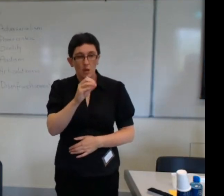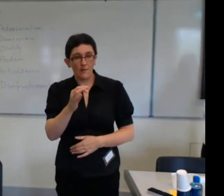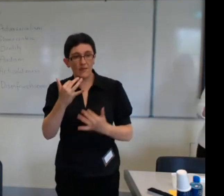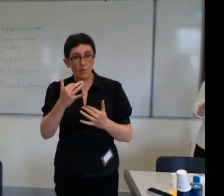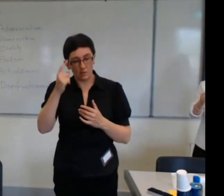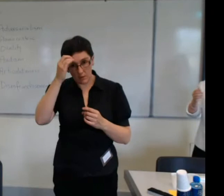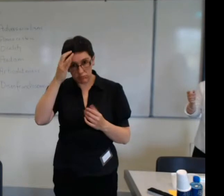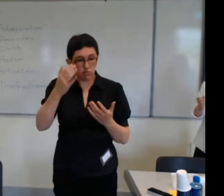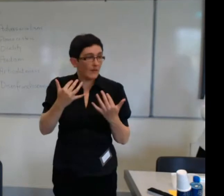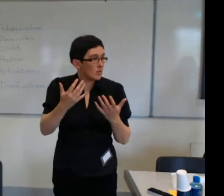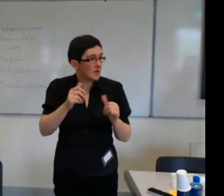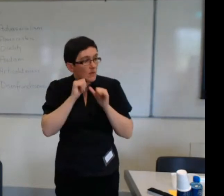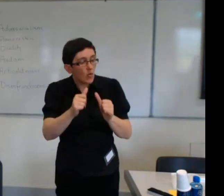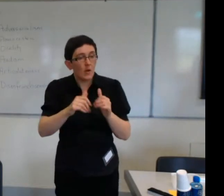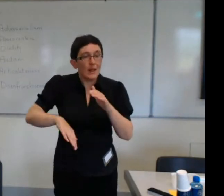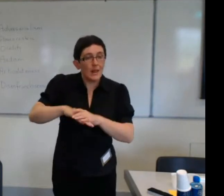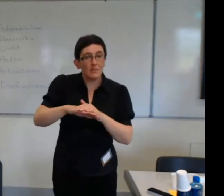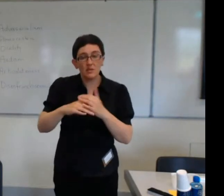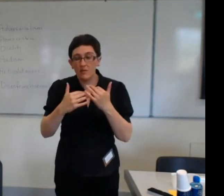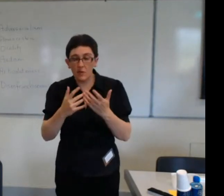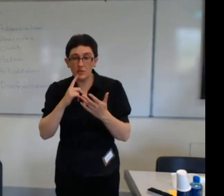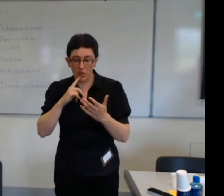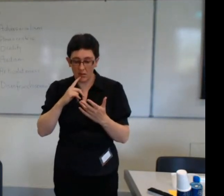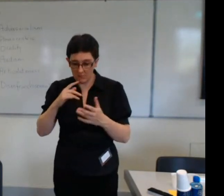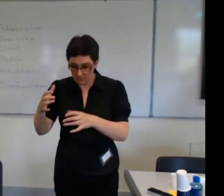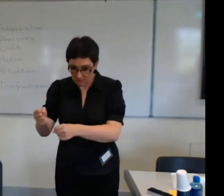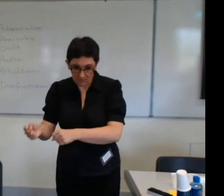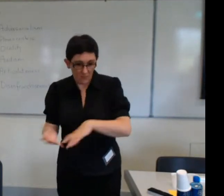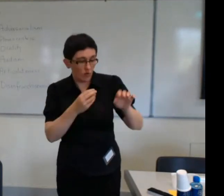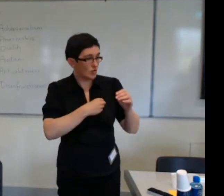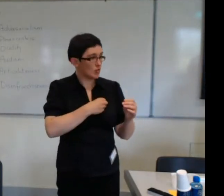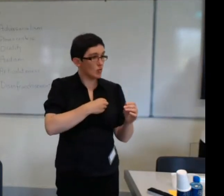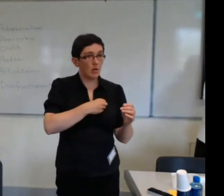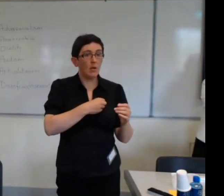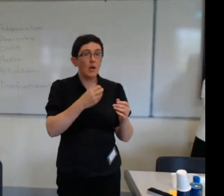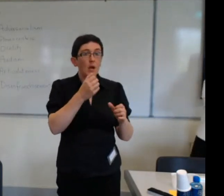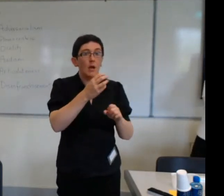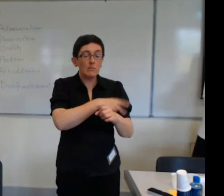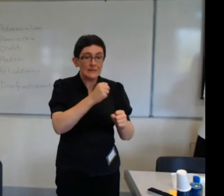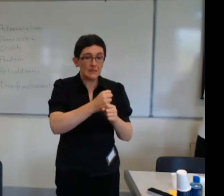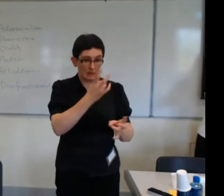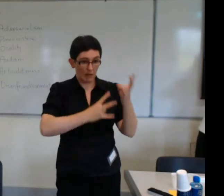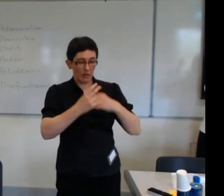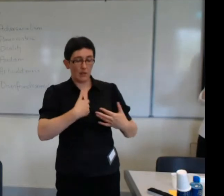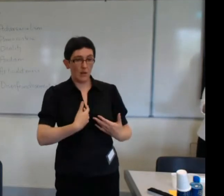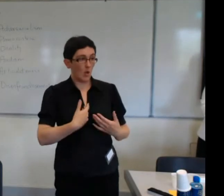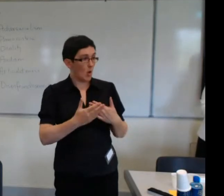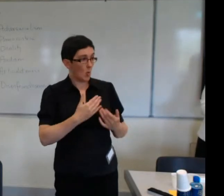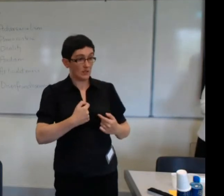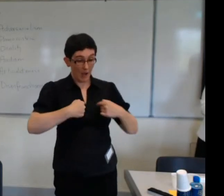information, and suddenly they're hauled into a police station and they're being interrogated. What do they know about that event and what that